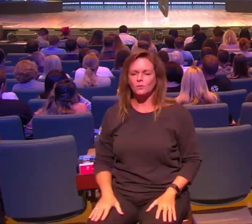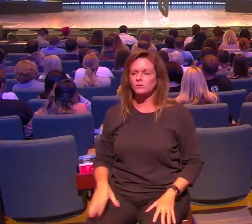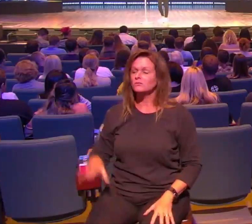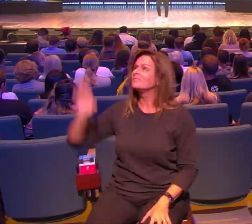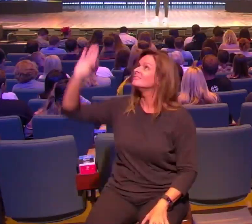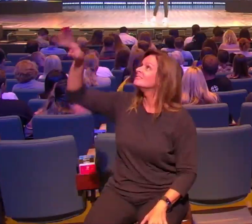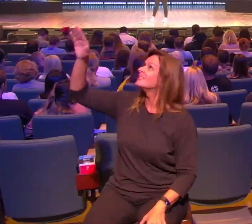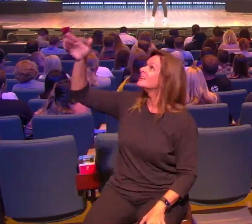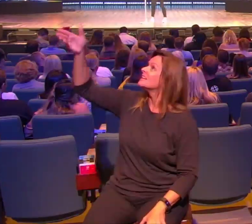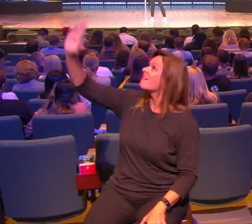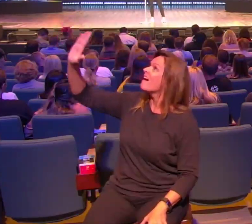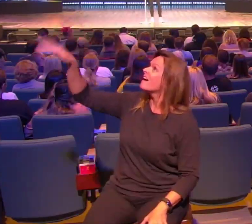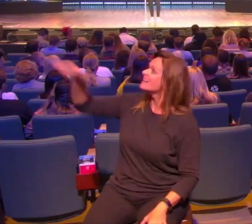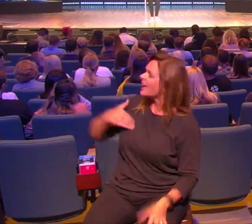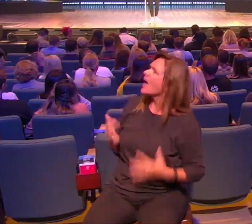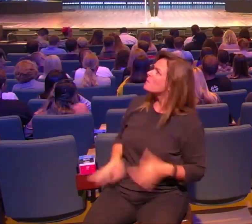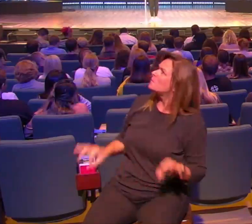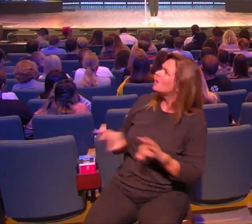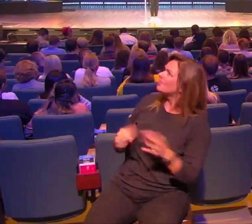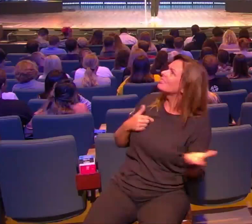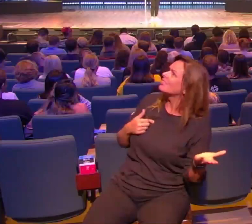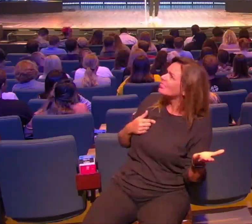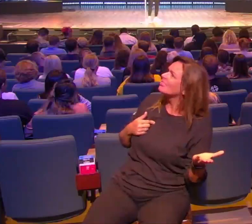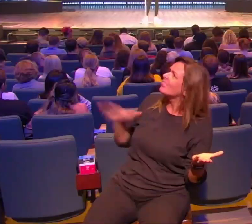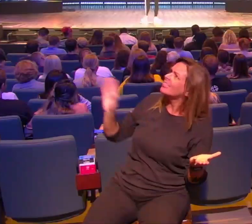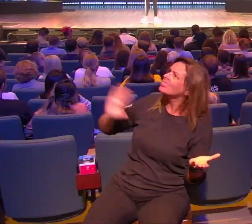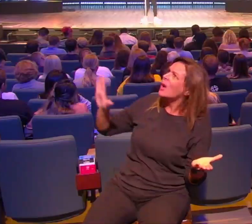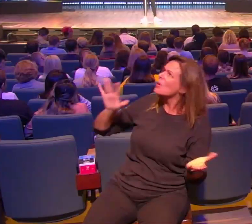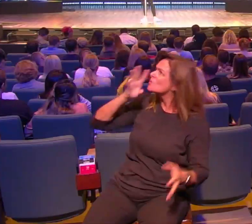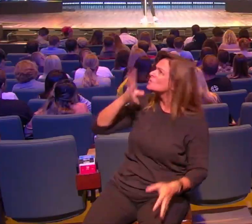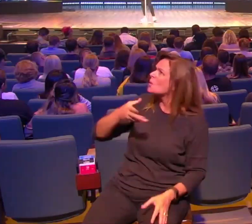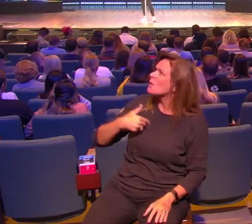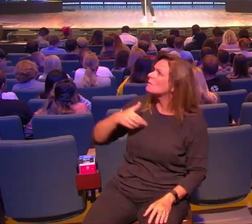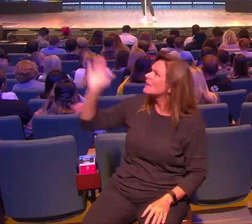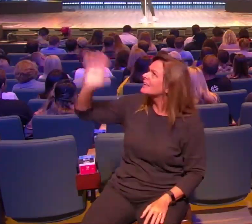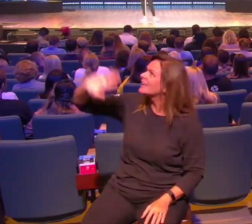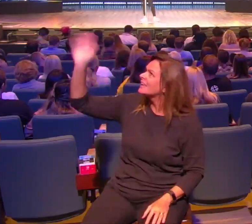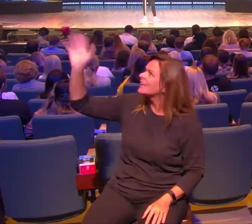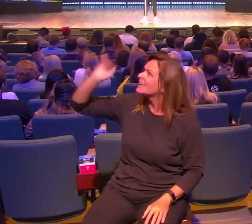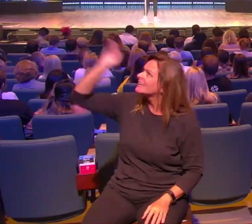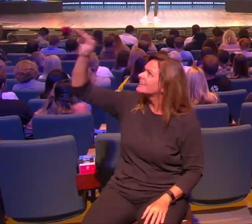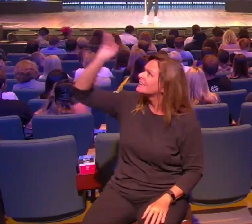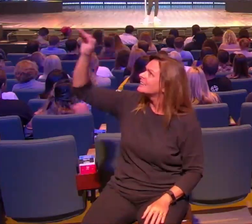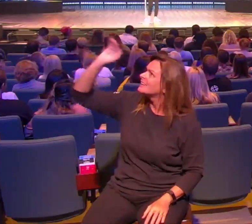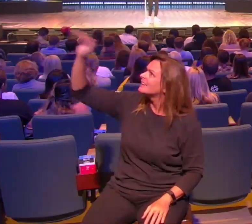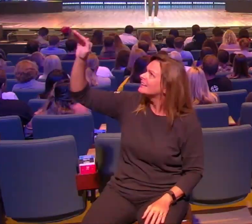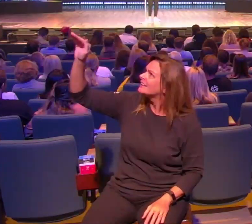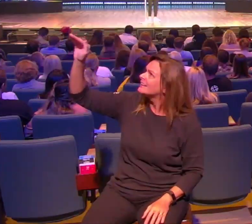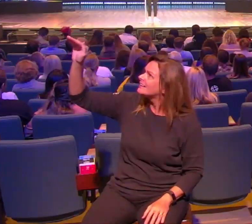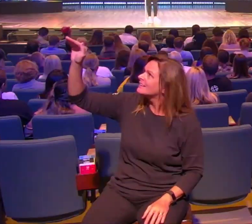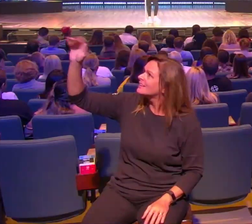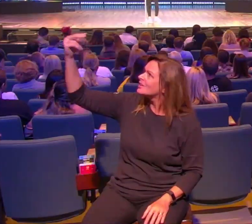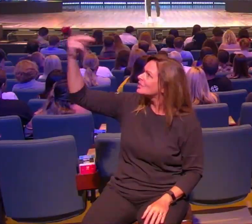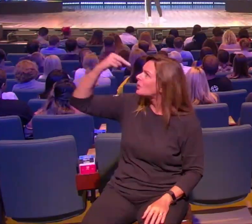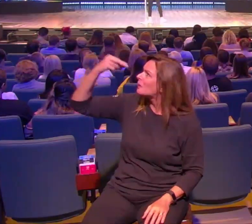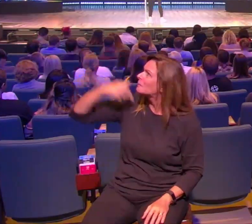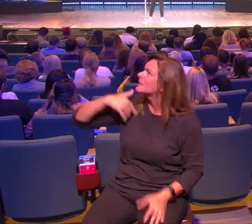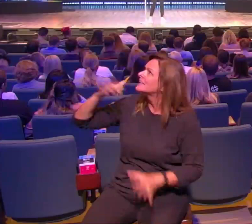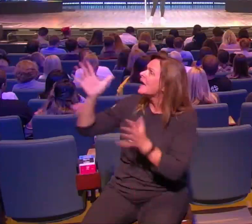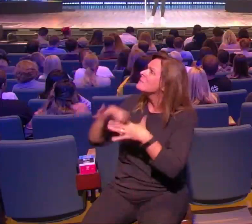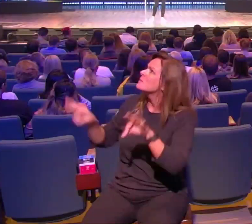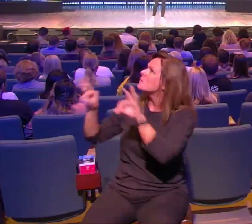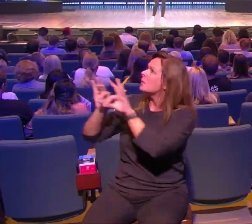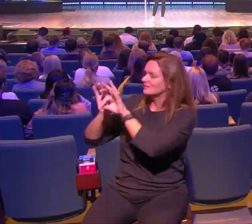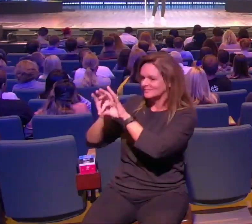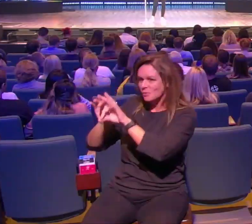in. Count me in. See, God is always writing new stories. He's always